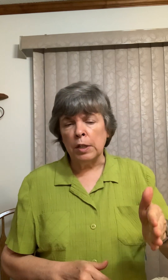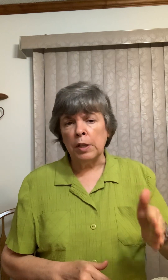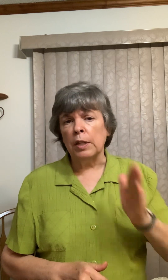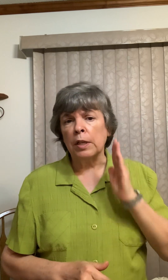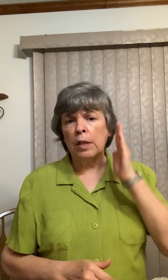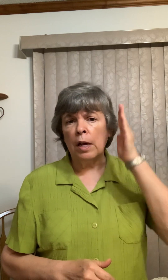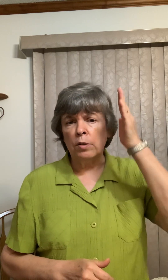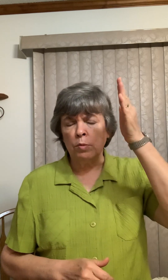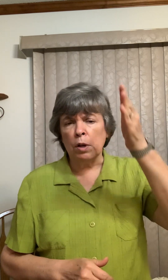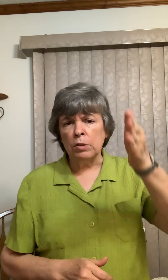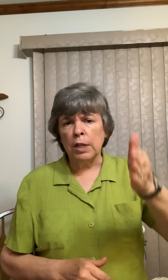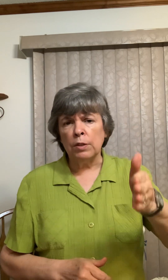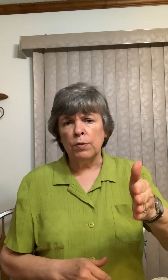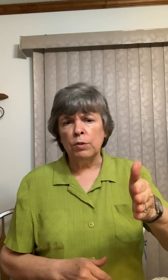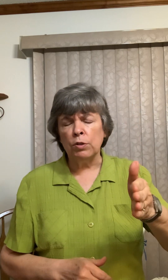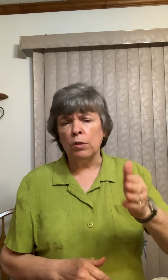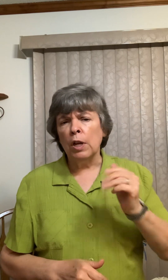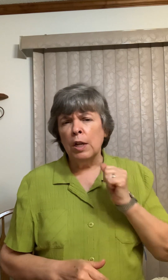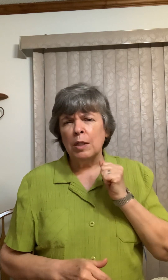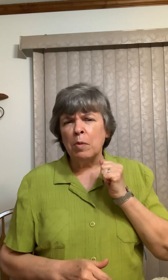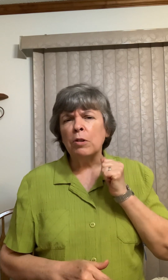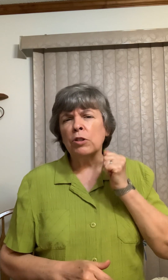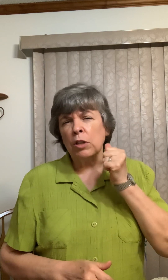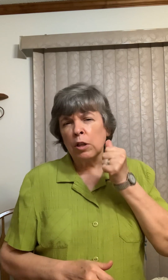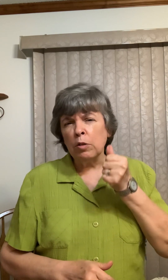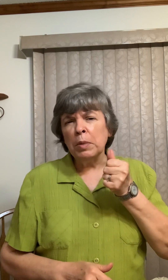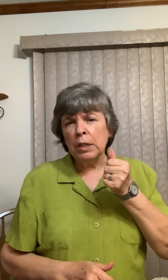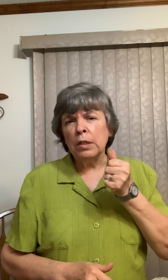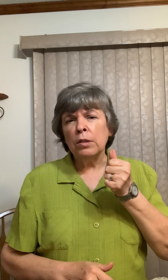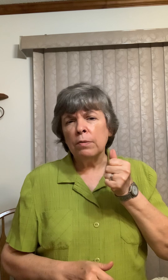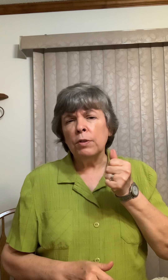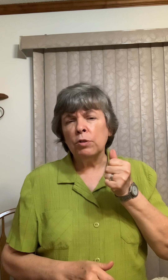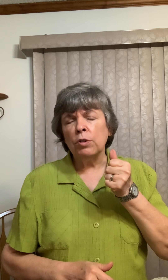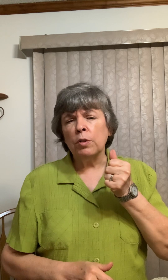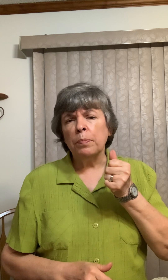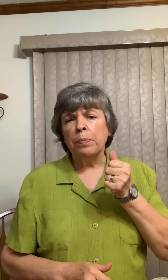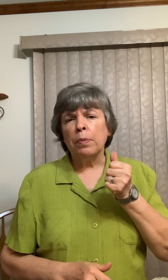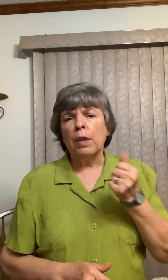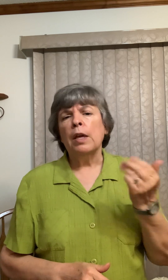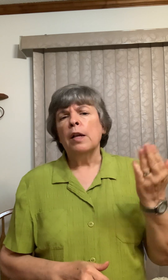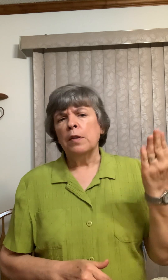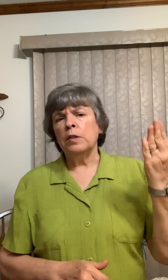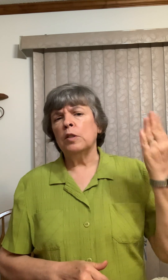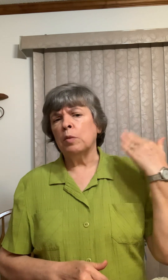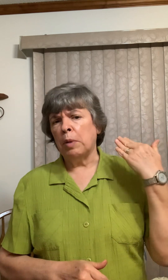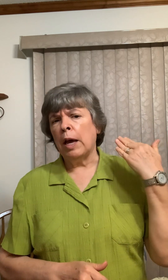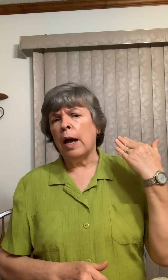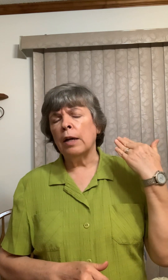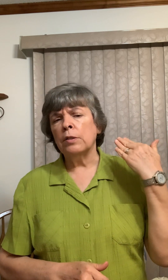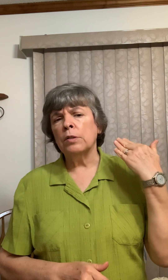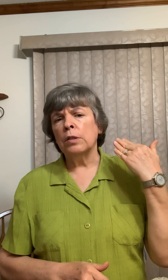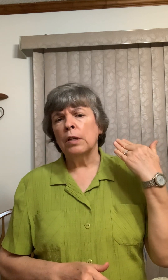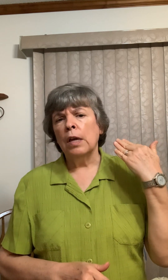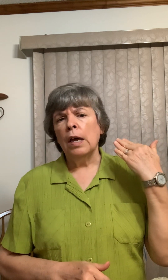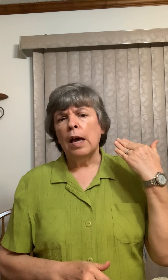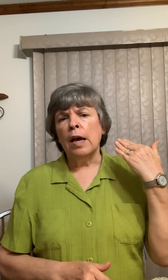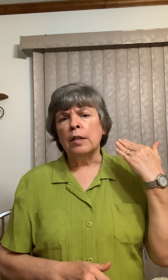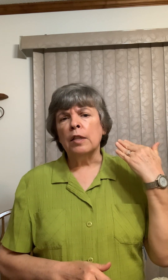anything like that as well. So that's future. Tomorrow's just a little bit into the future. This is the past, and a little